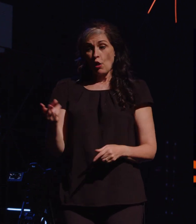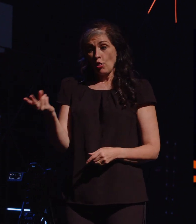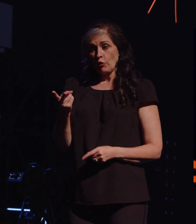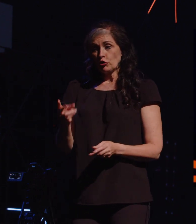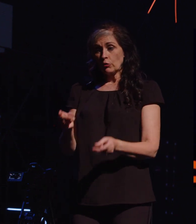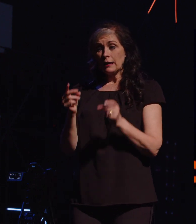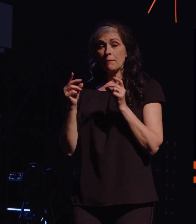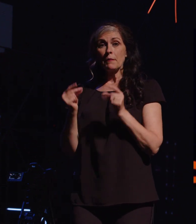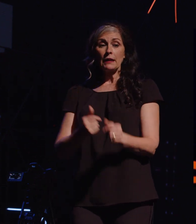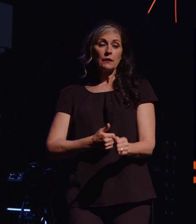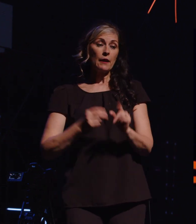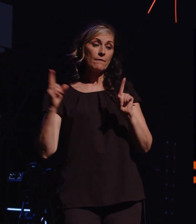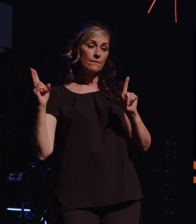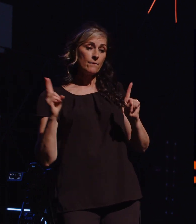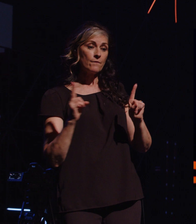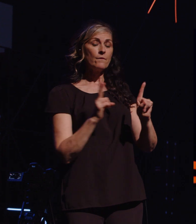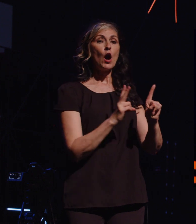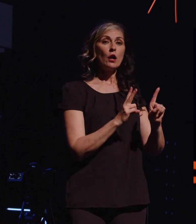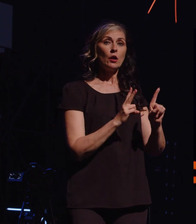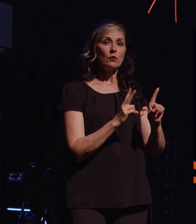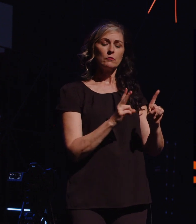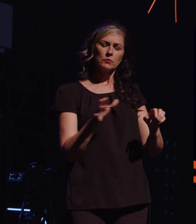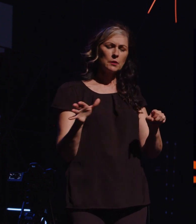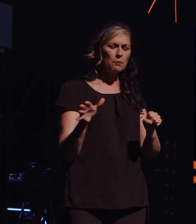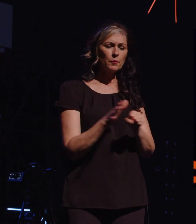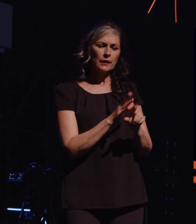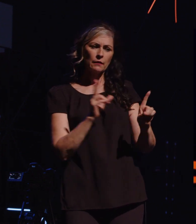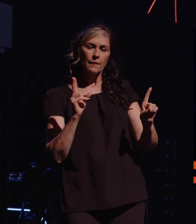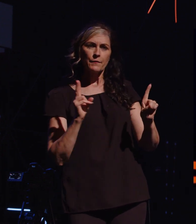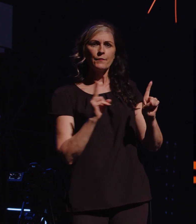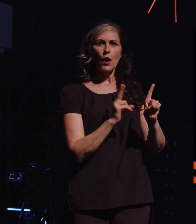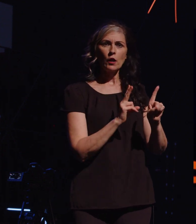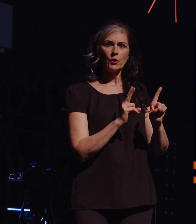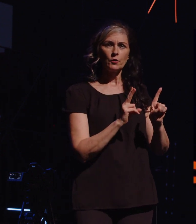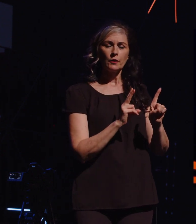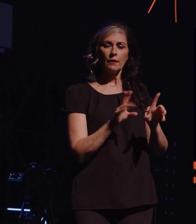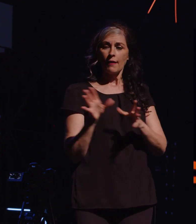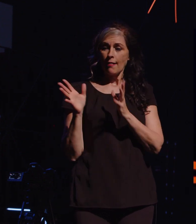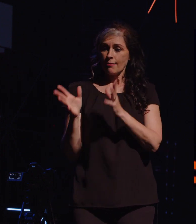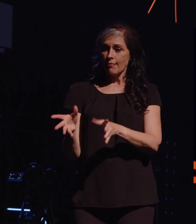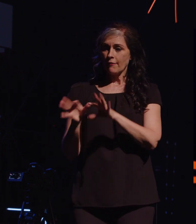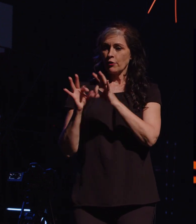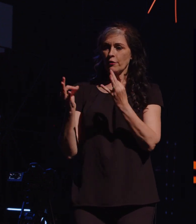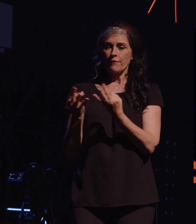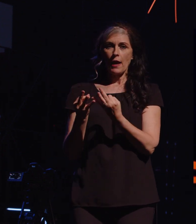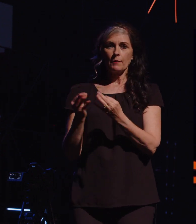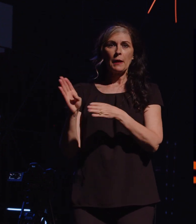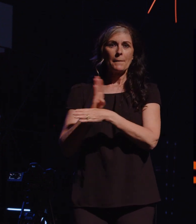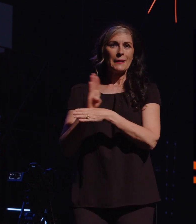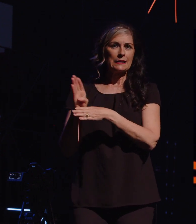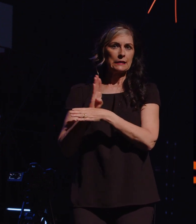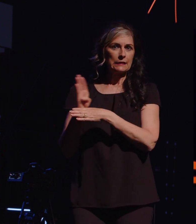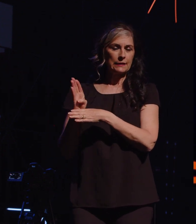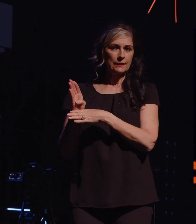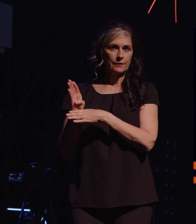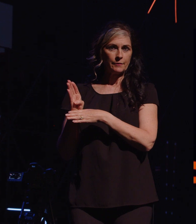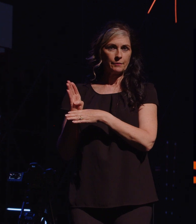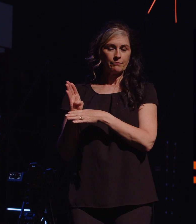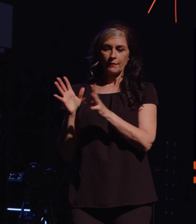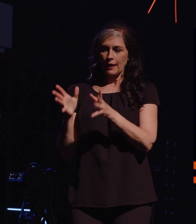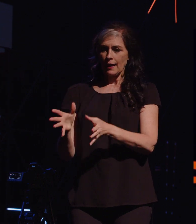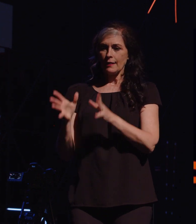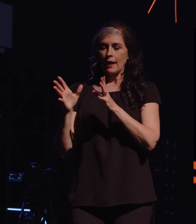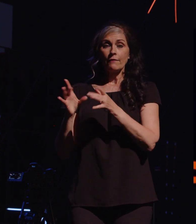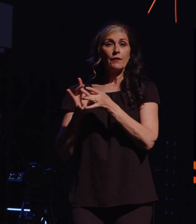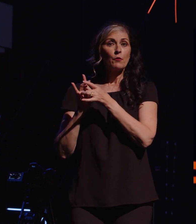immediately followed after him. They completely followed him. They left their family business. They left